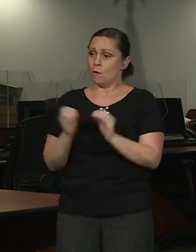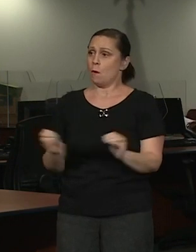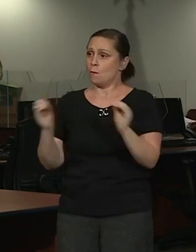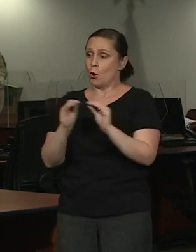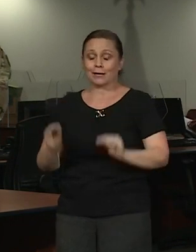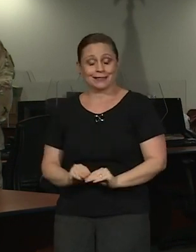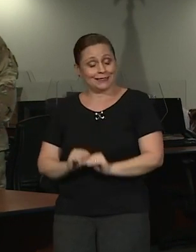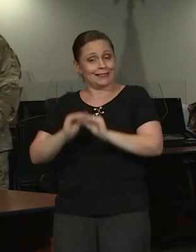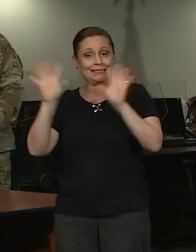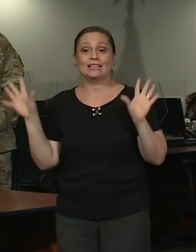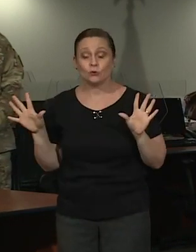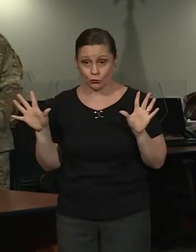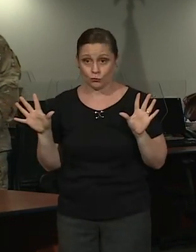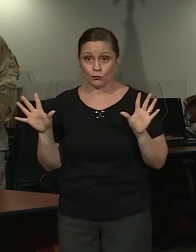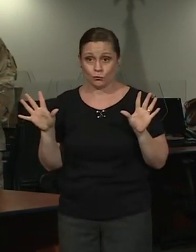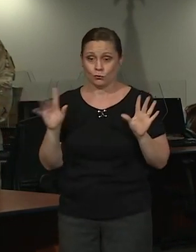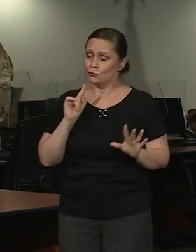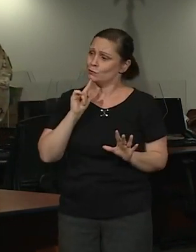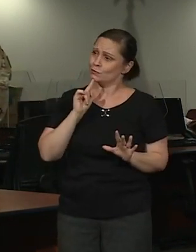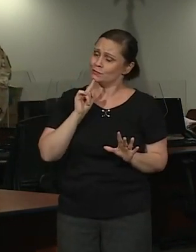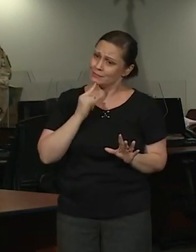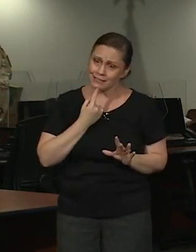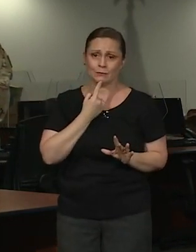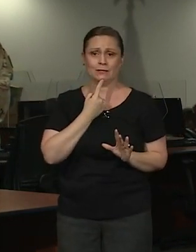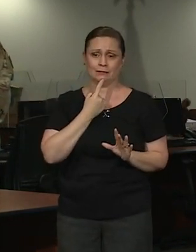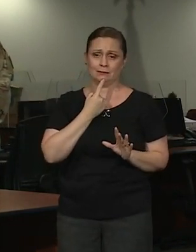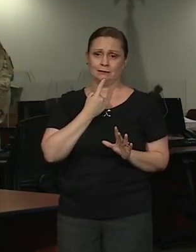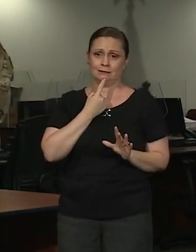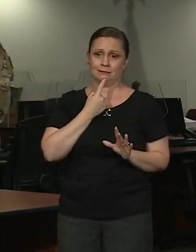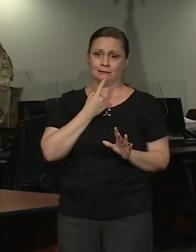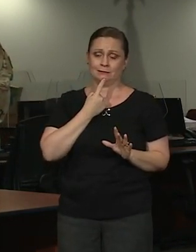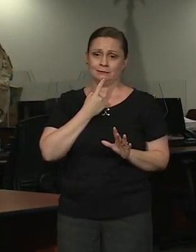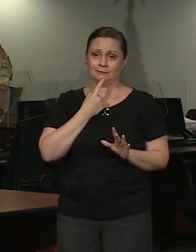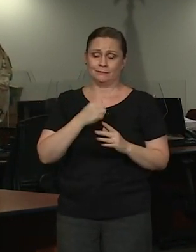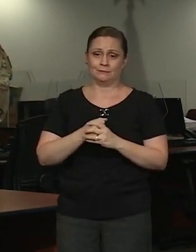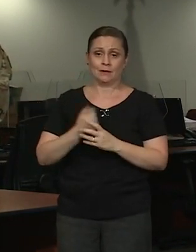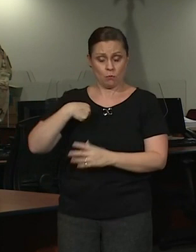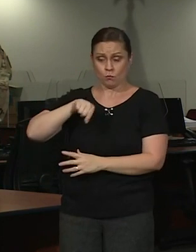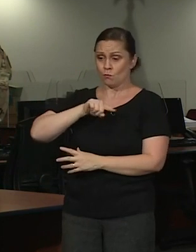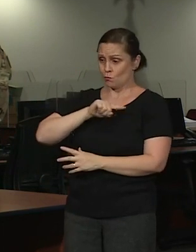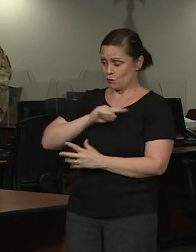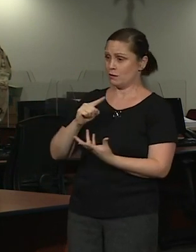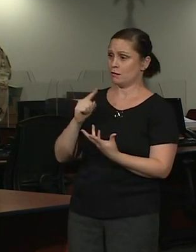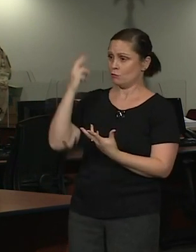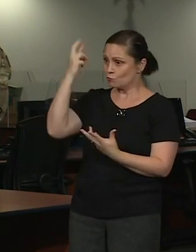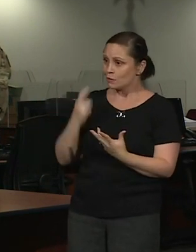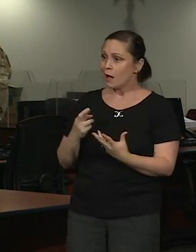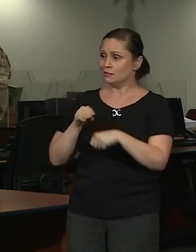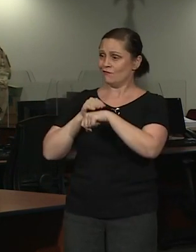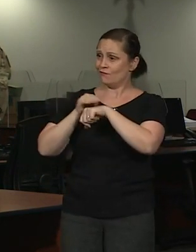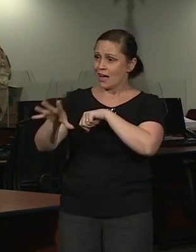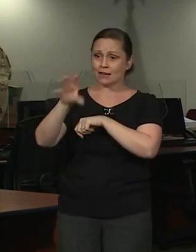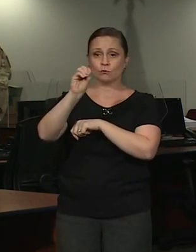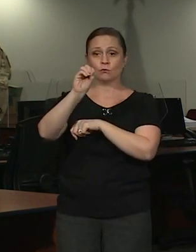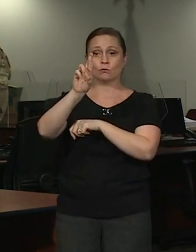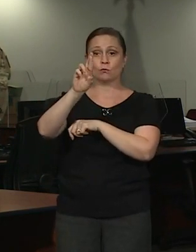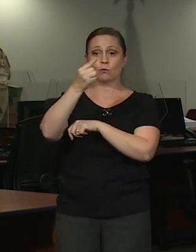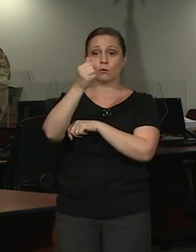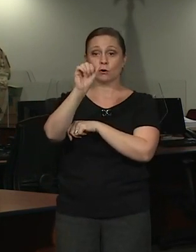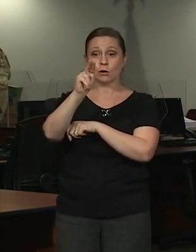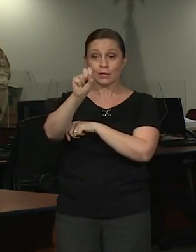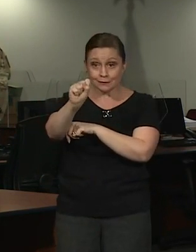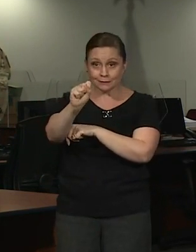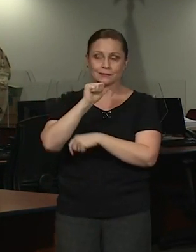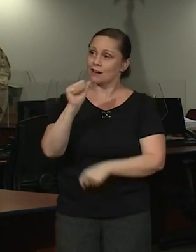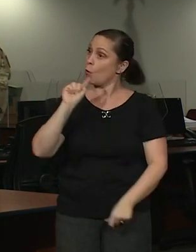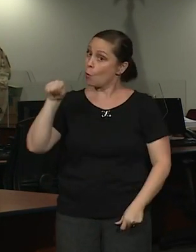others can know more about this than I certainly do, but we're discovering that it's affecting your organs and all sorts of things, not just